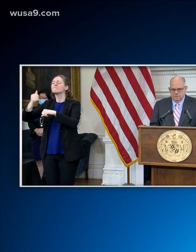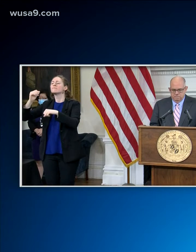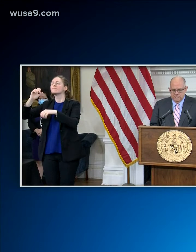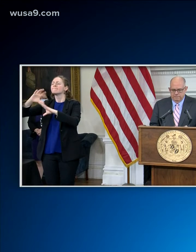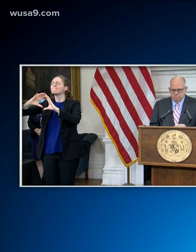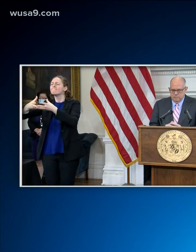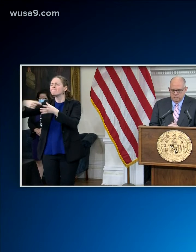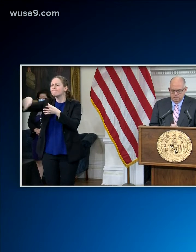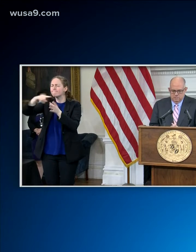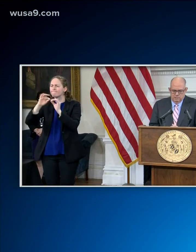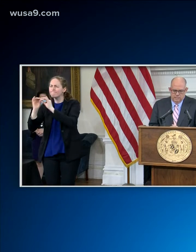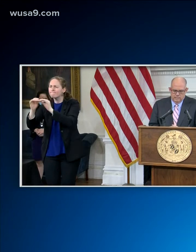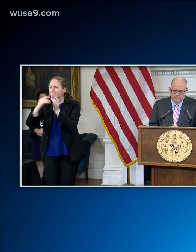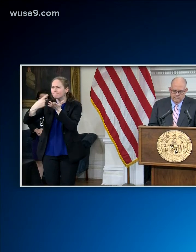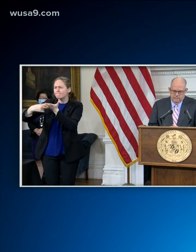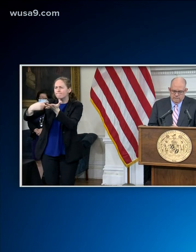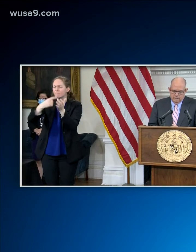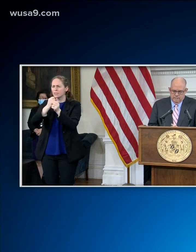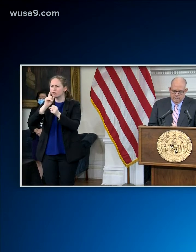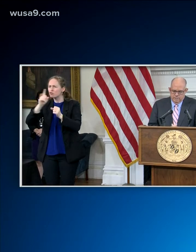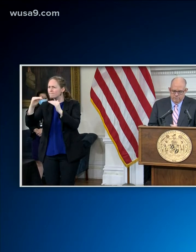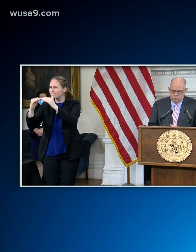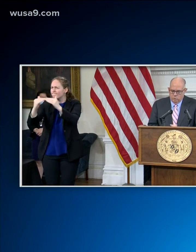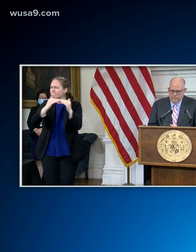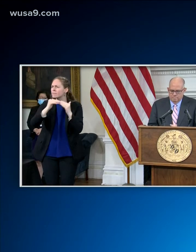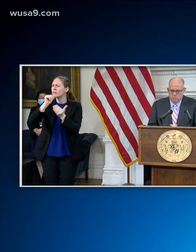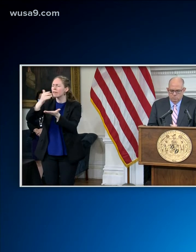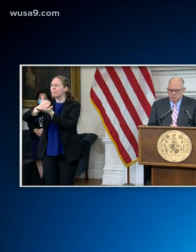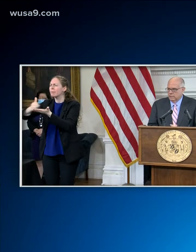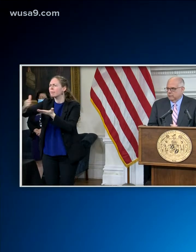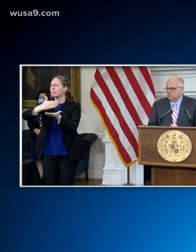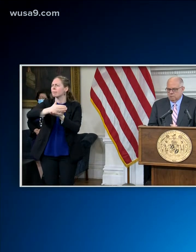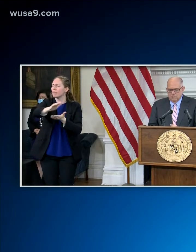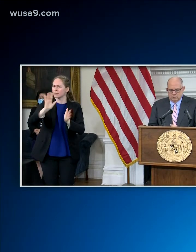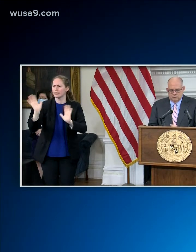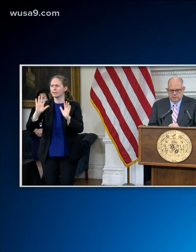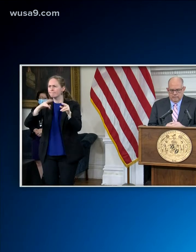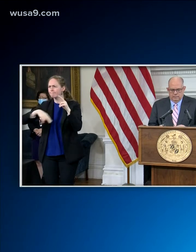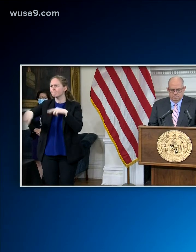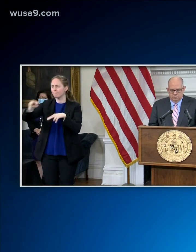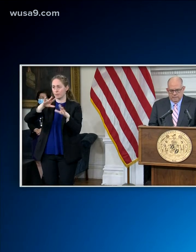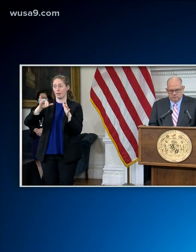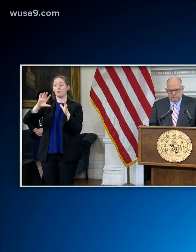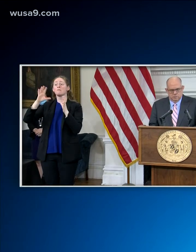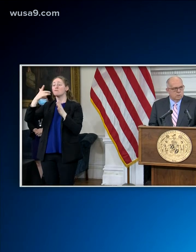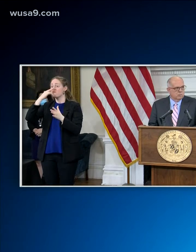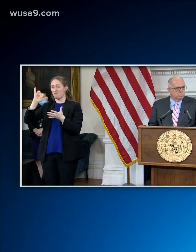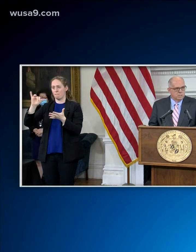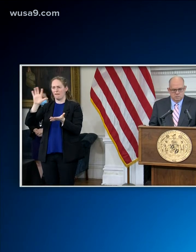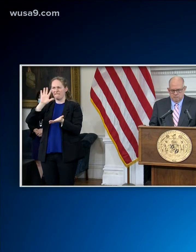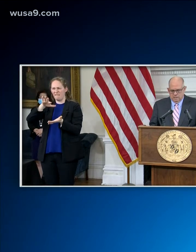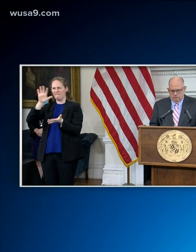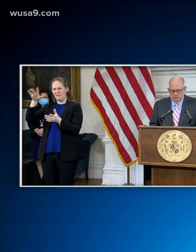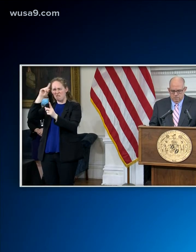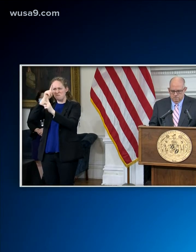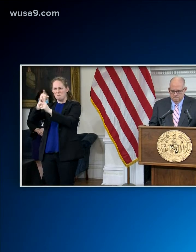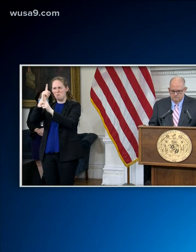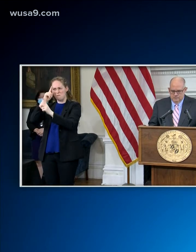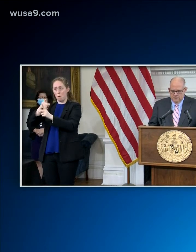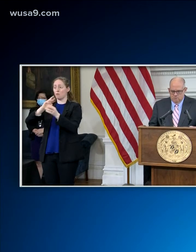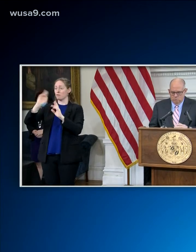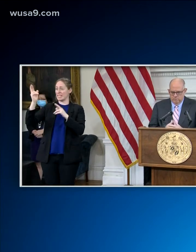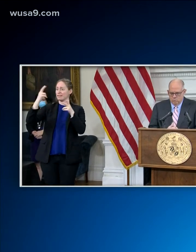of 55 missions to date, and they've rolled out mobile clinics across the state to access hard-to-reach